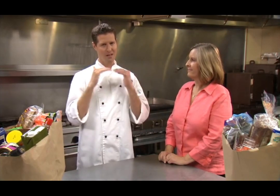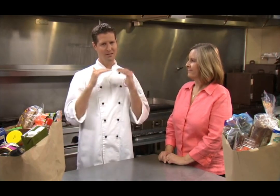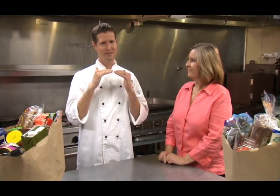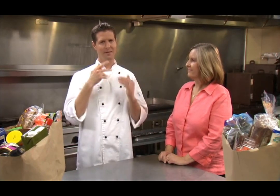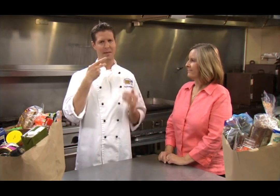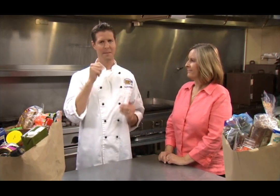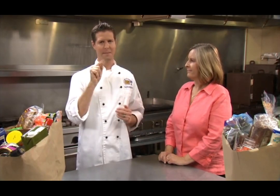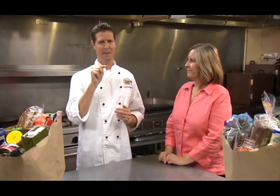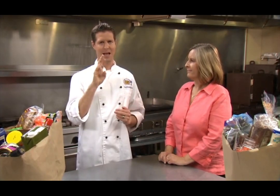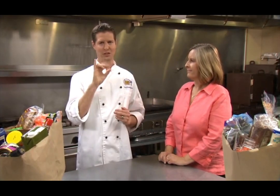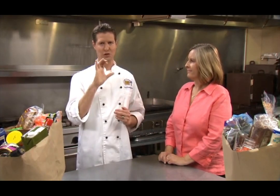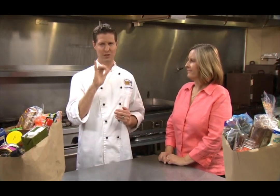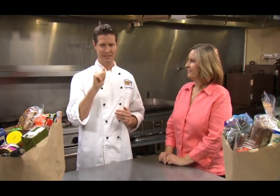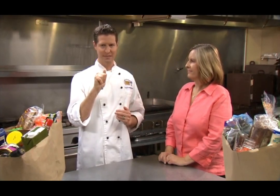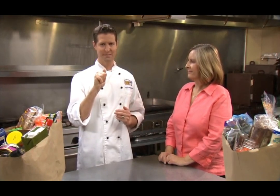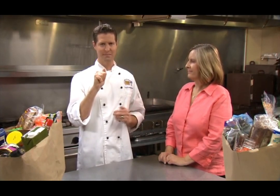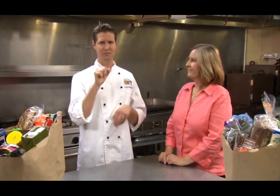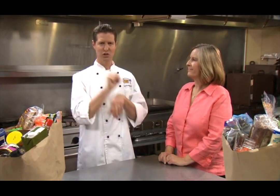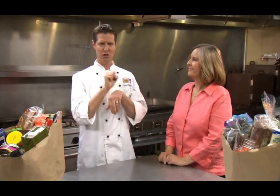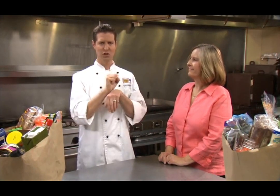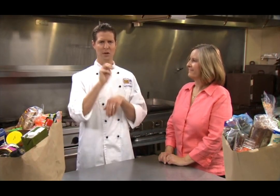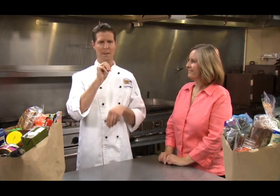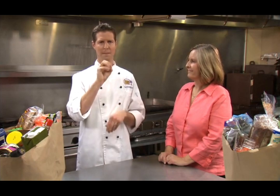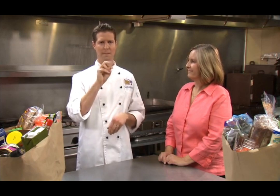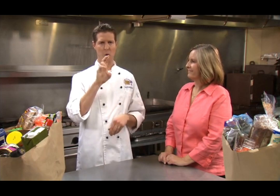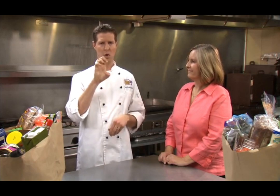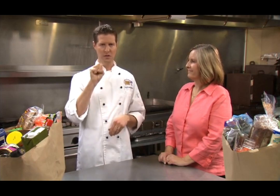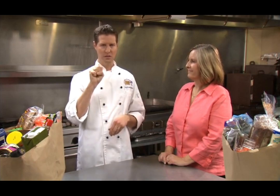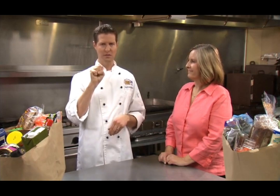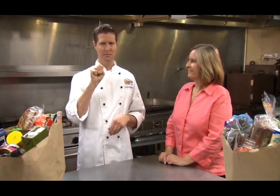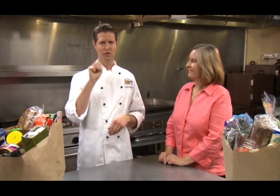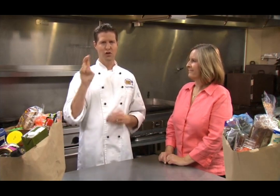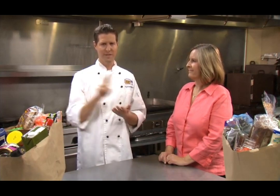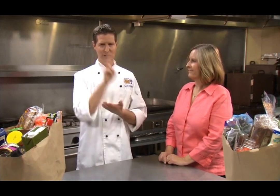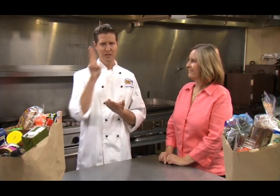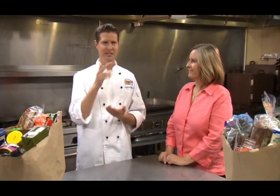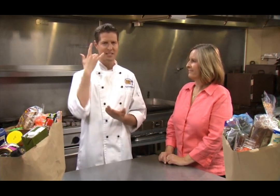My colleague, Patricia, works at the Moores UCSD Cancer Center,